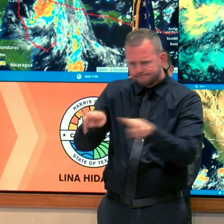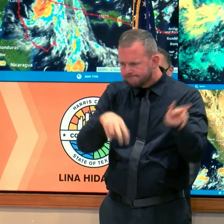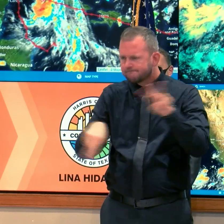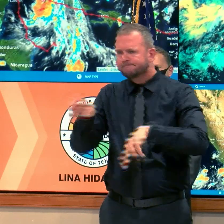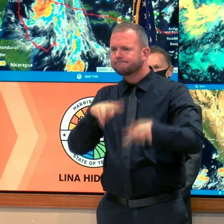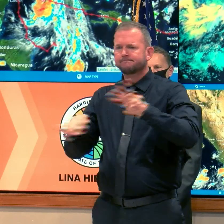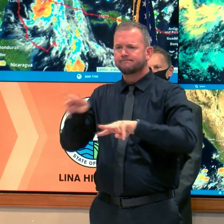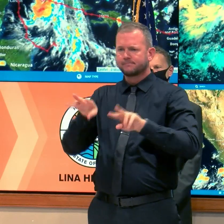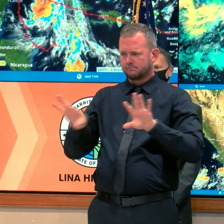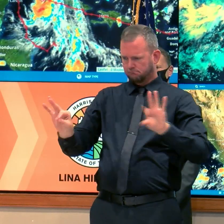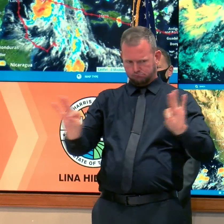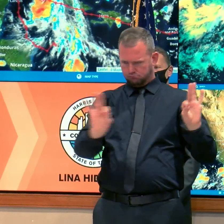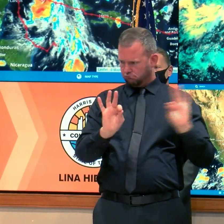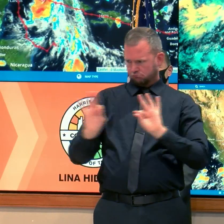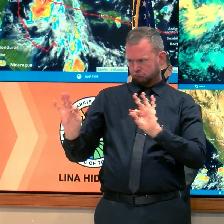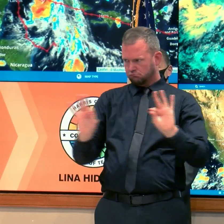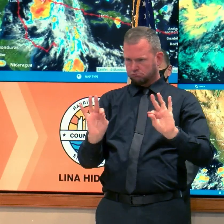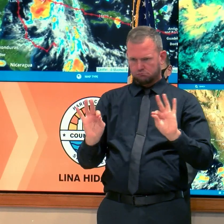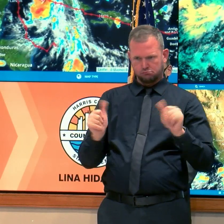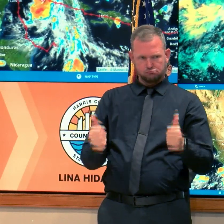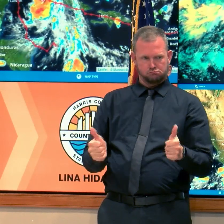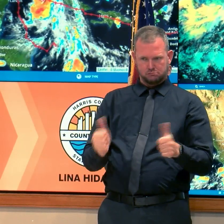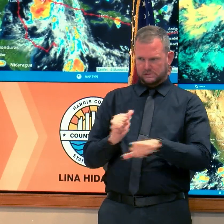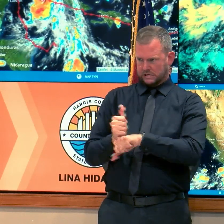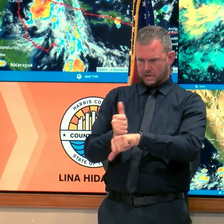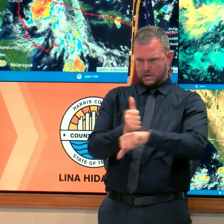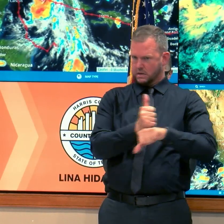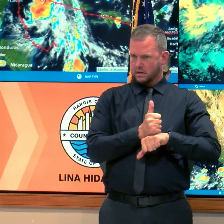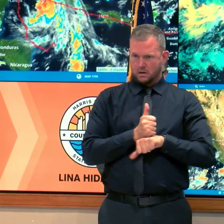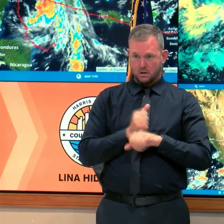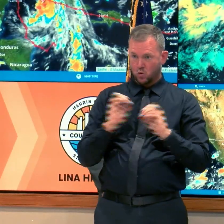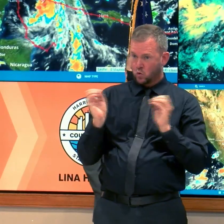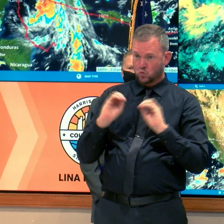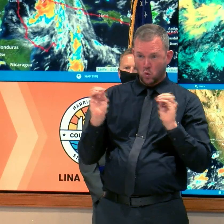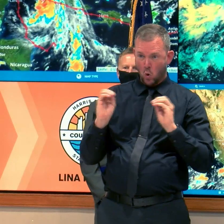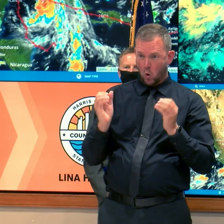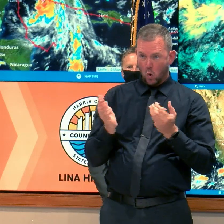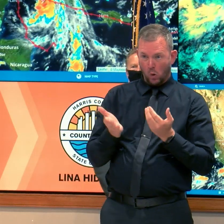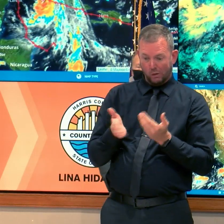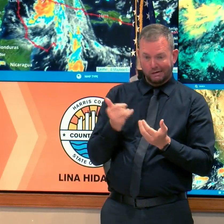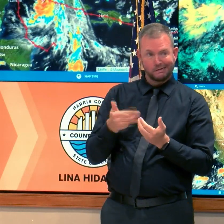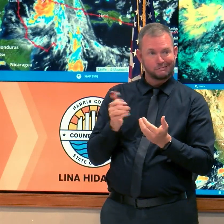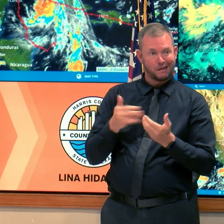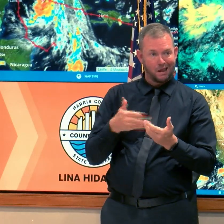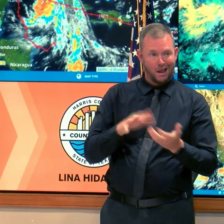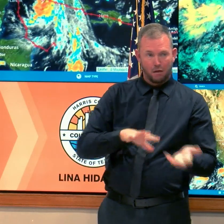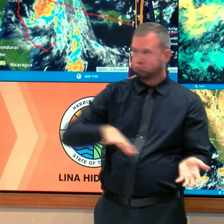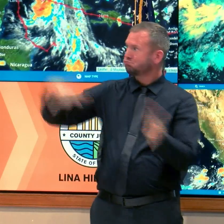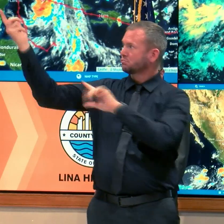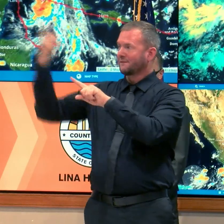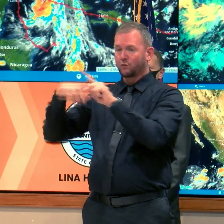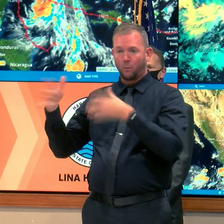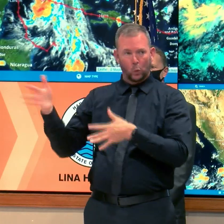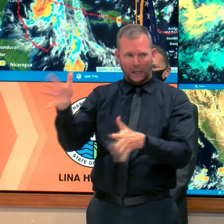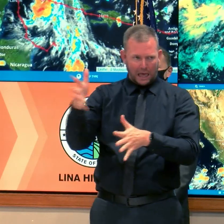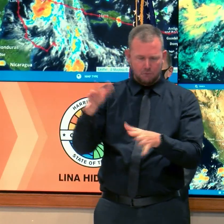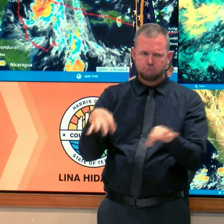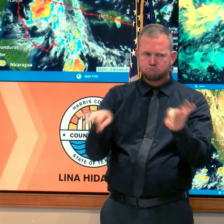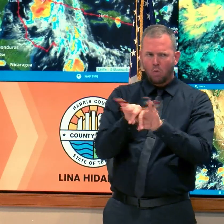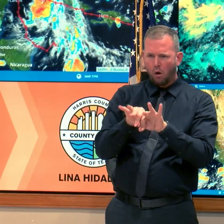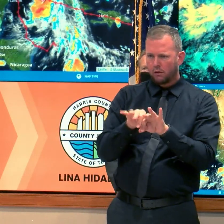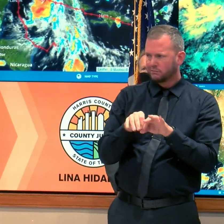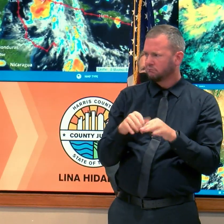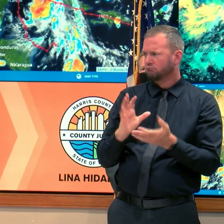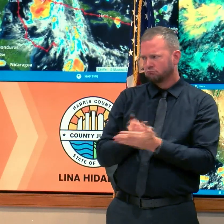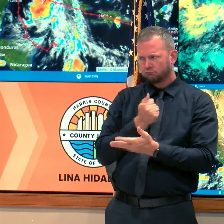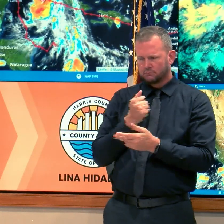much, you don't have anything that the wind can just pick up and just serve as a missile, those type of things. So